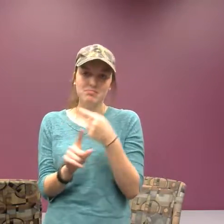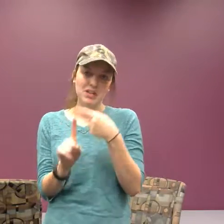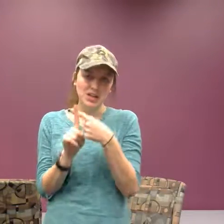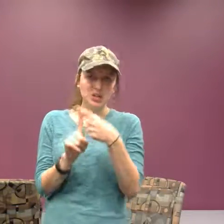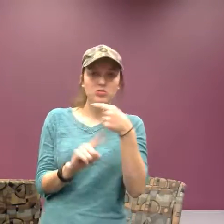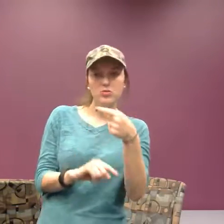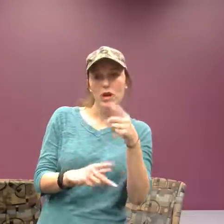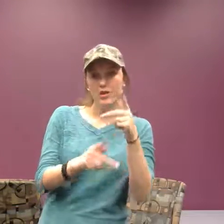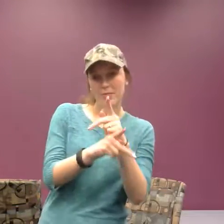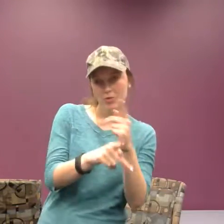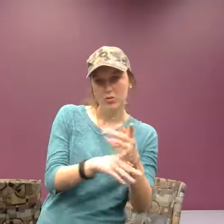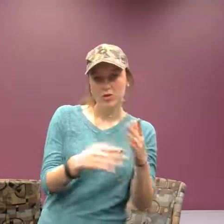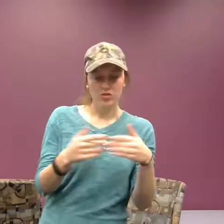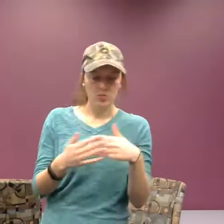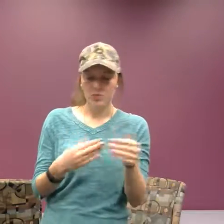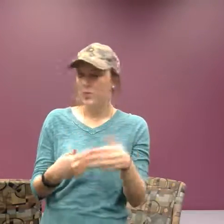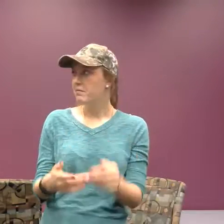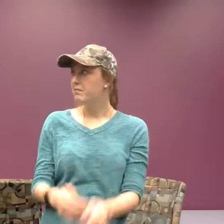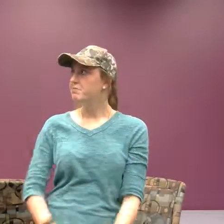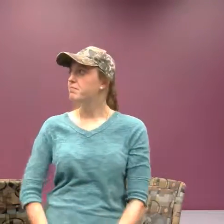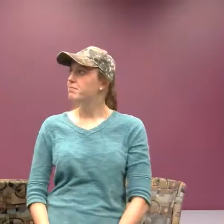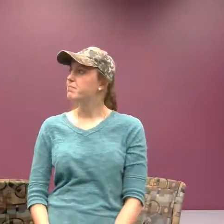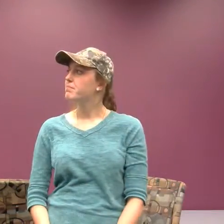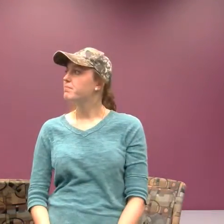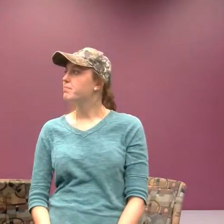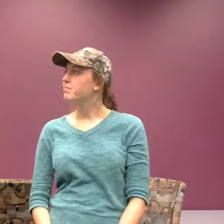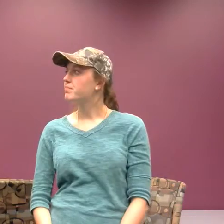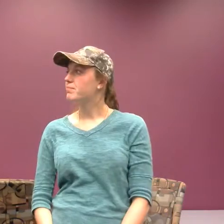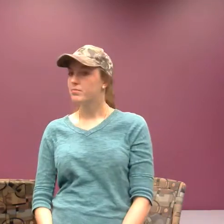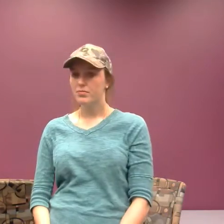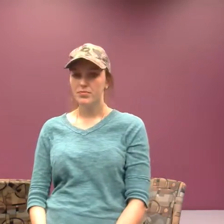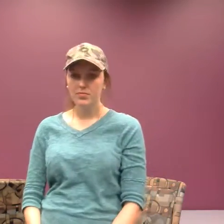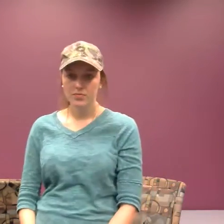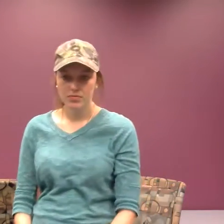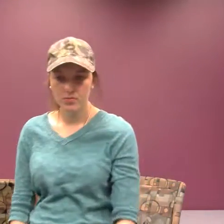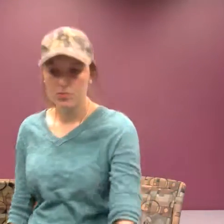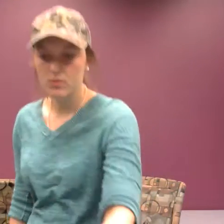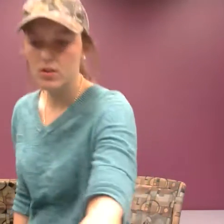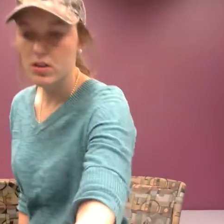relation over there. Okay.